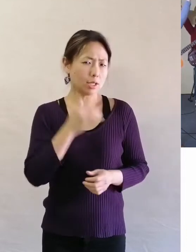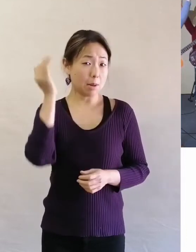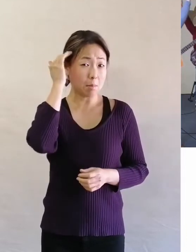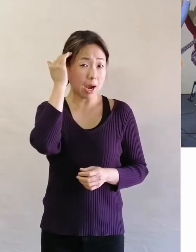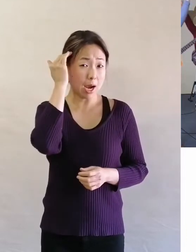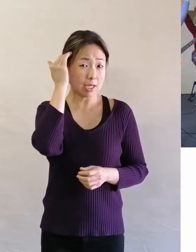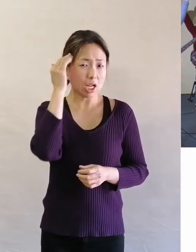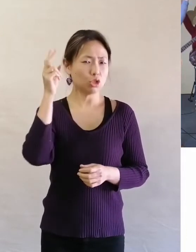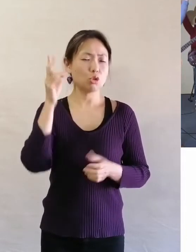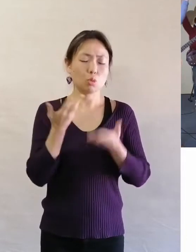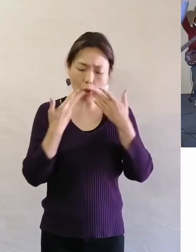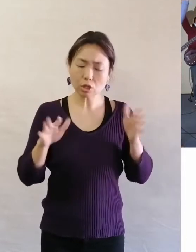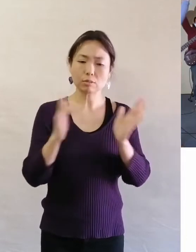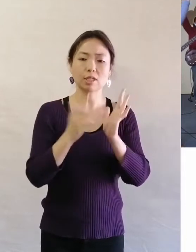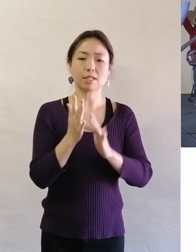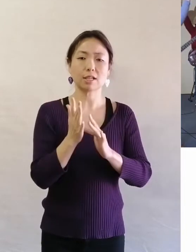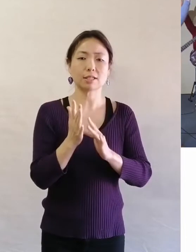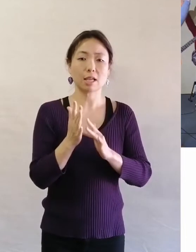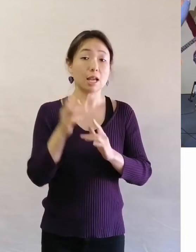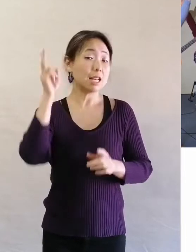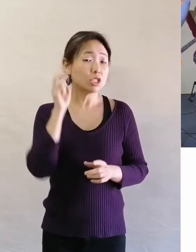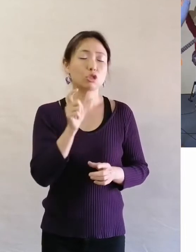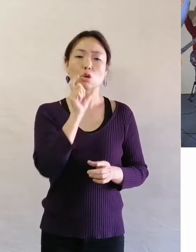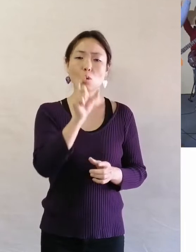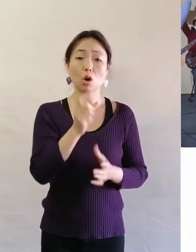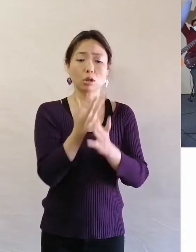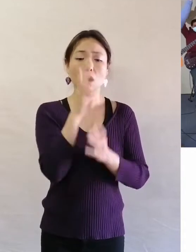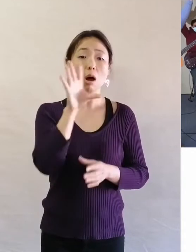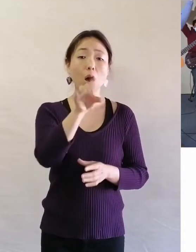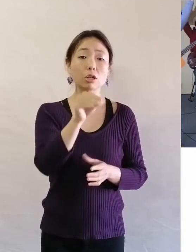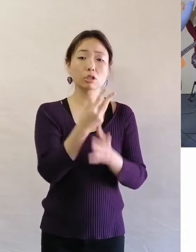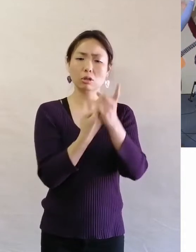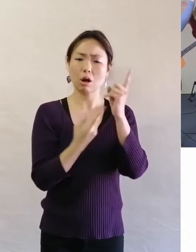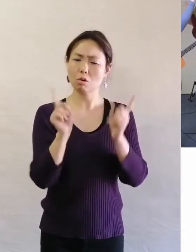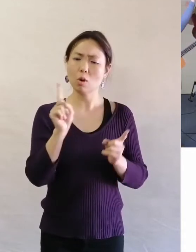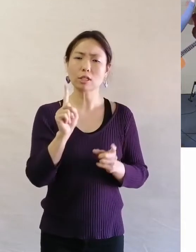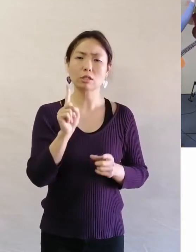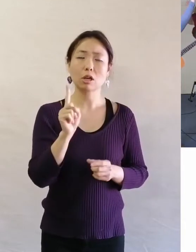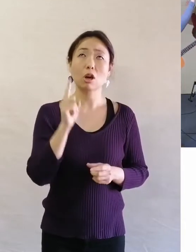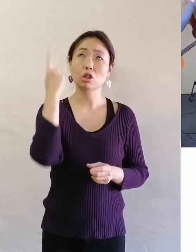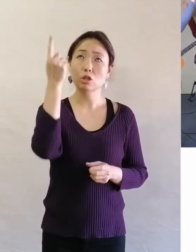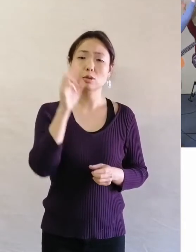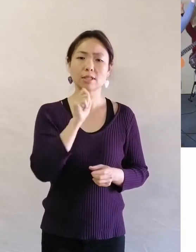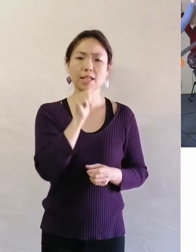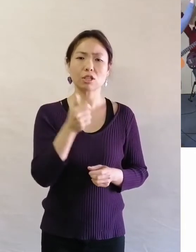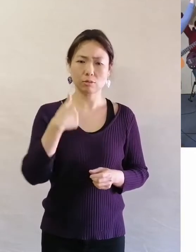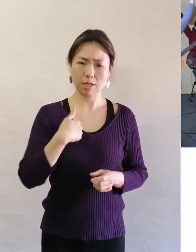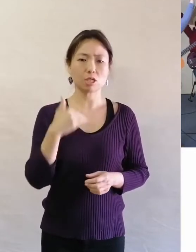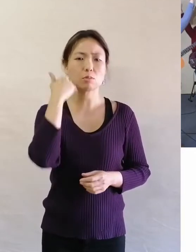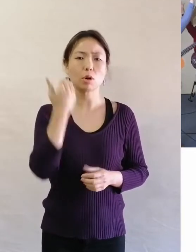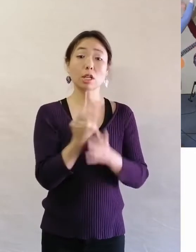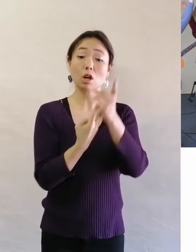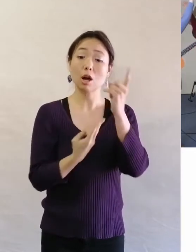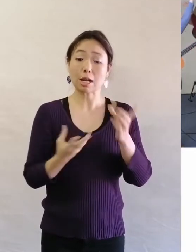worship Jesus, as you listen to the word, as you even ask God, what is it for me this morning that you're saying? God, I'm